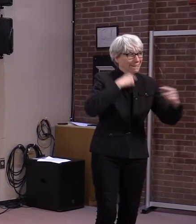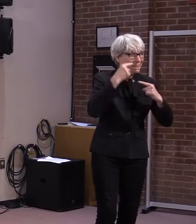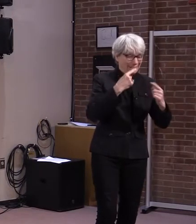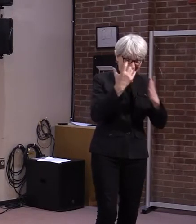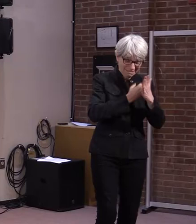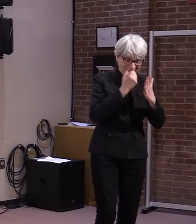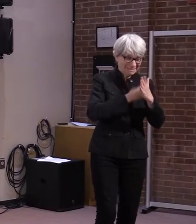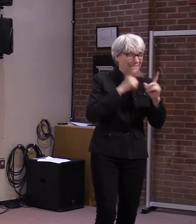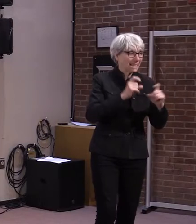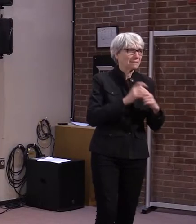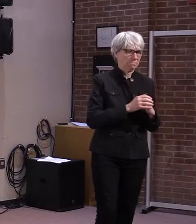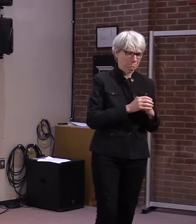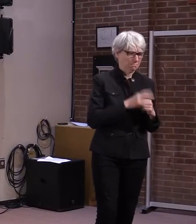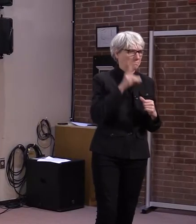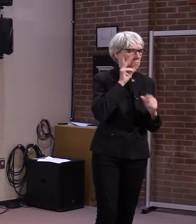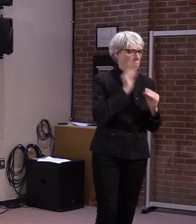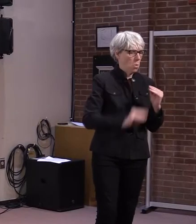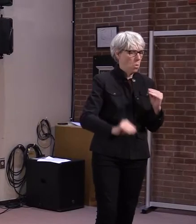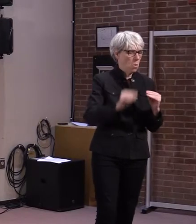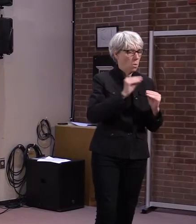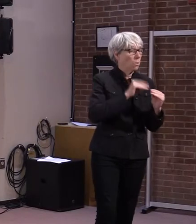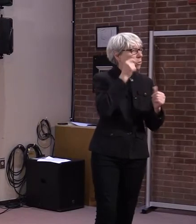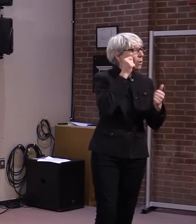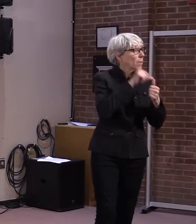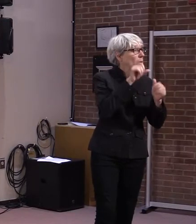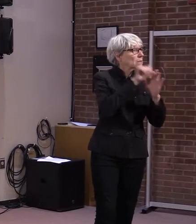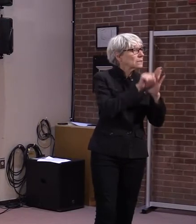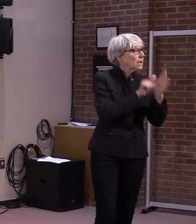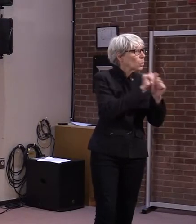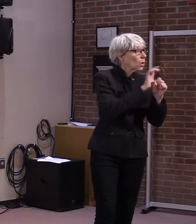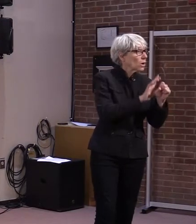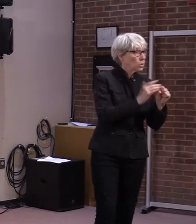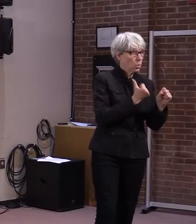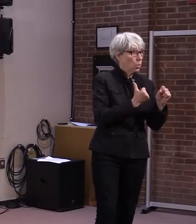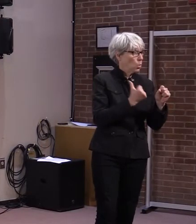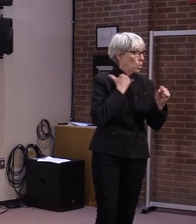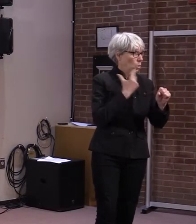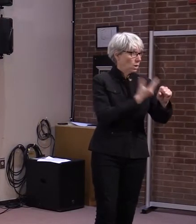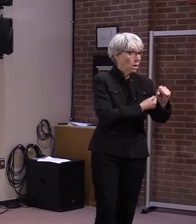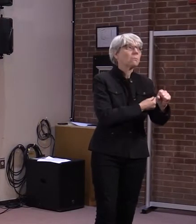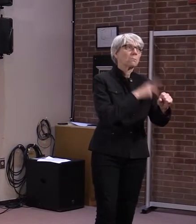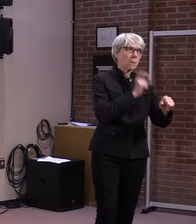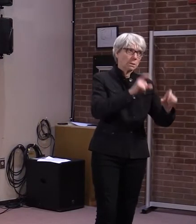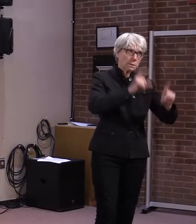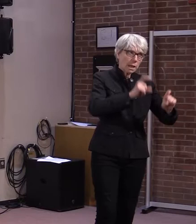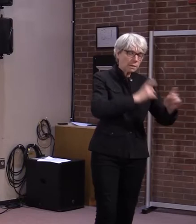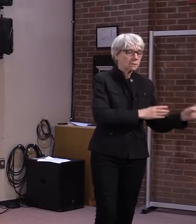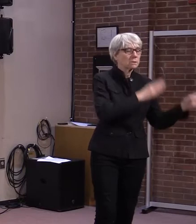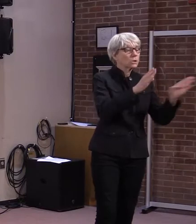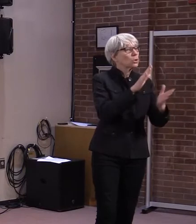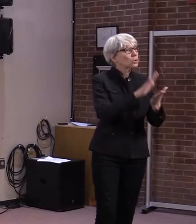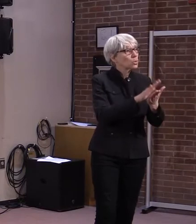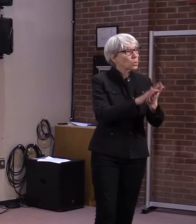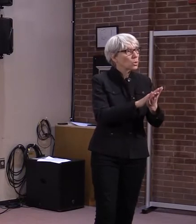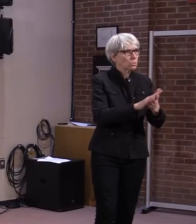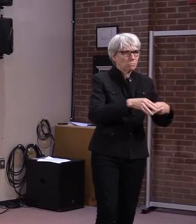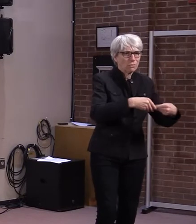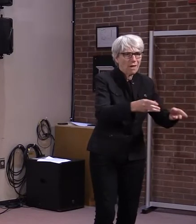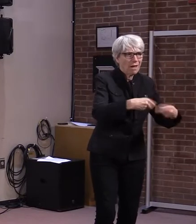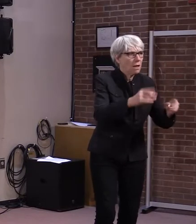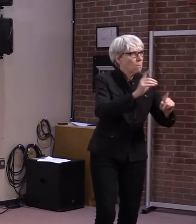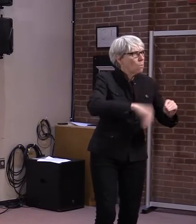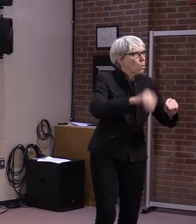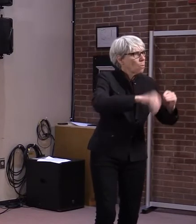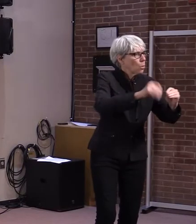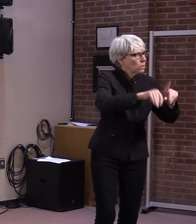see more and more of that as state employees get tested, as schools, we ramp up the school testing. You're